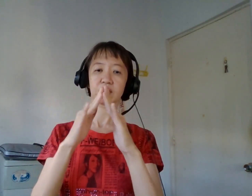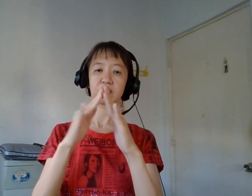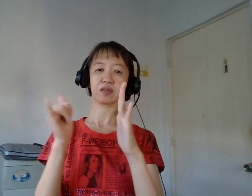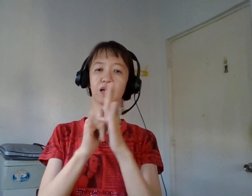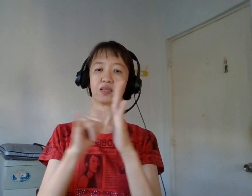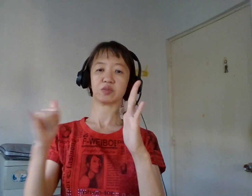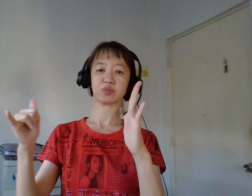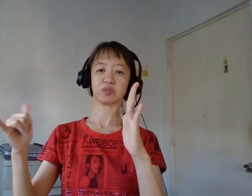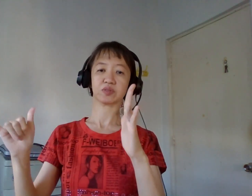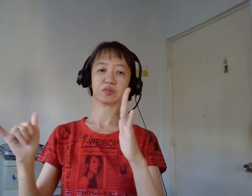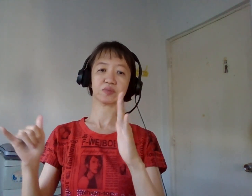kajuk.